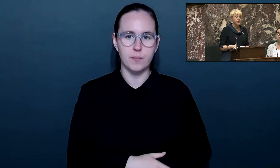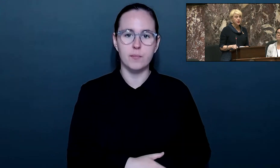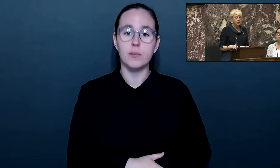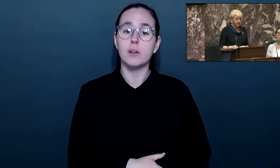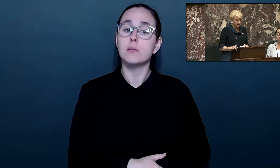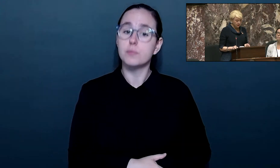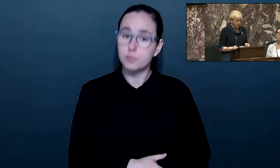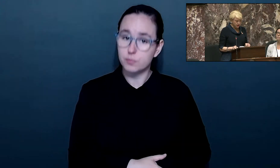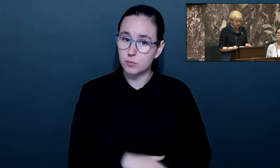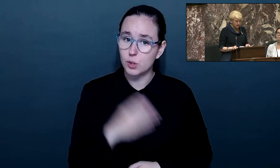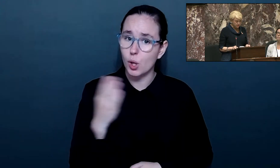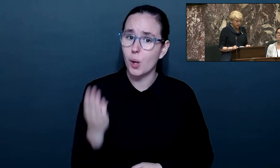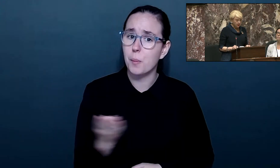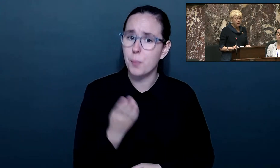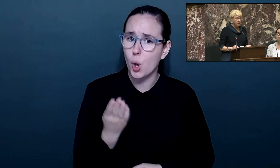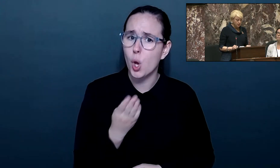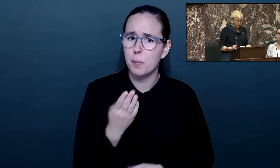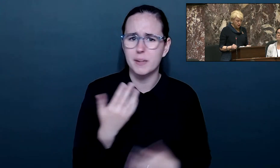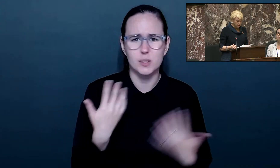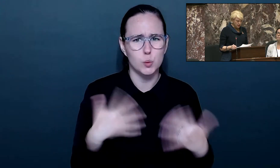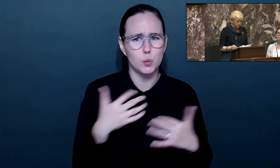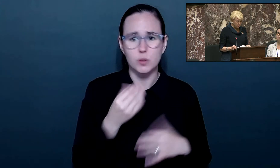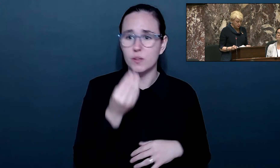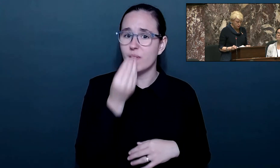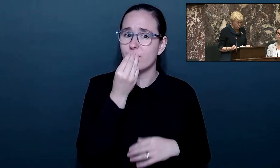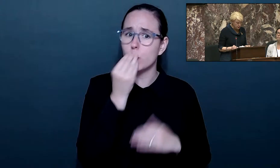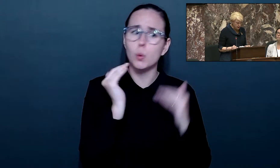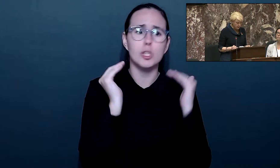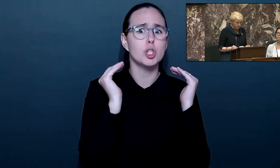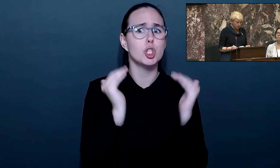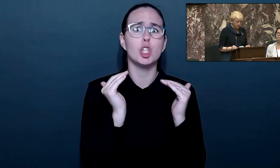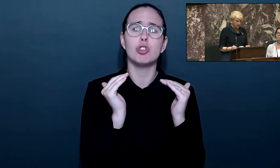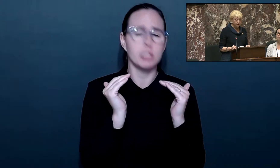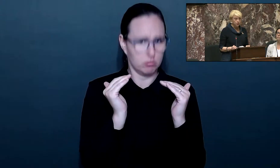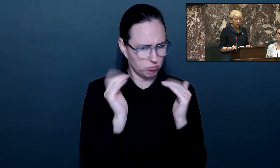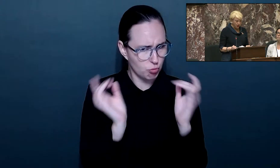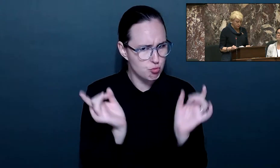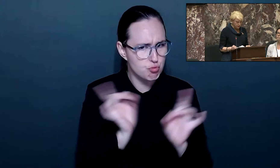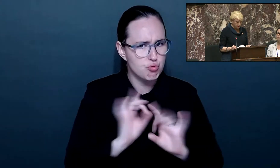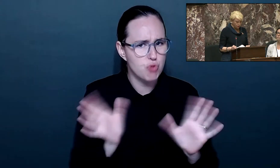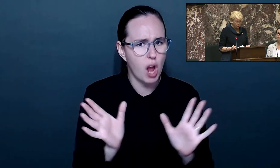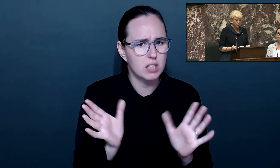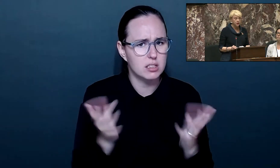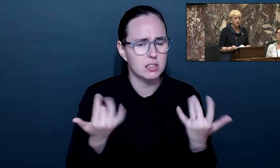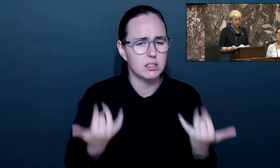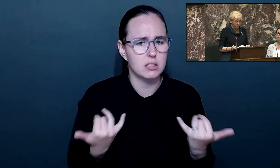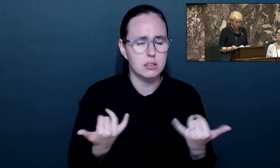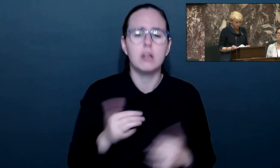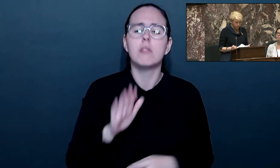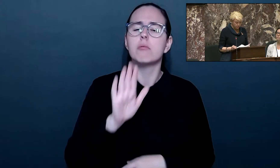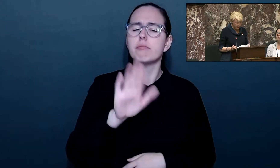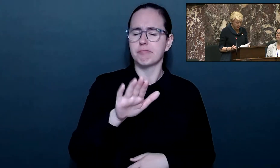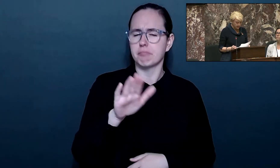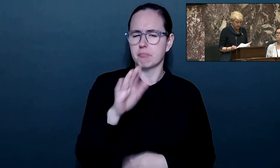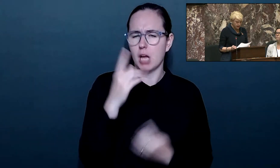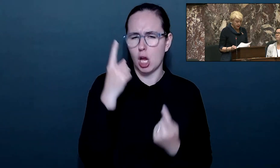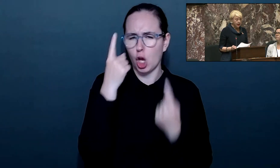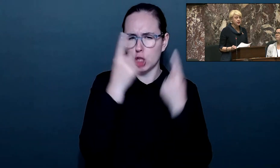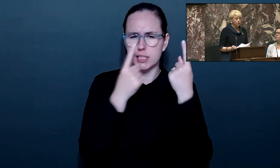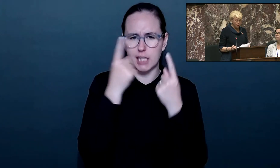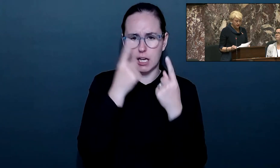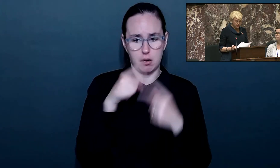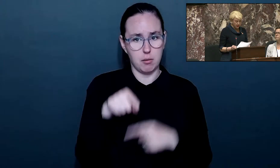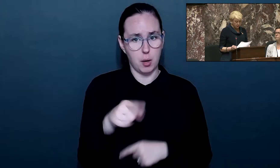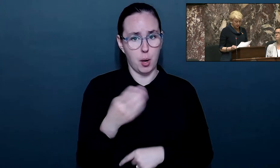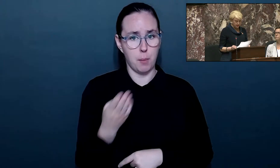crisis. Consider this. The number of people using the Burnaby food hubs, or what we used to call food banks,